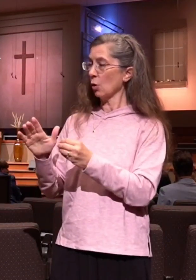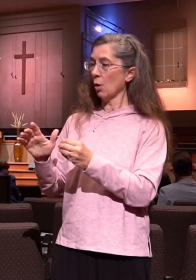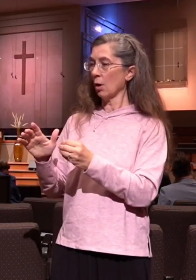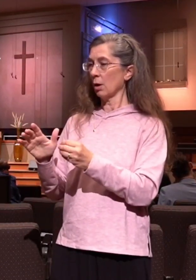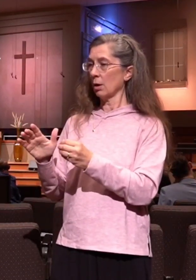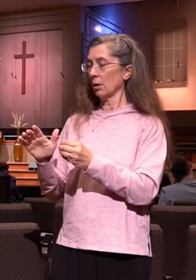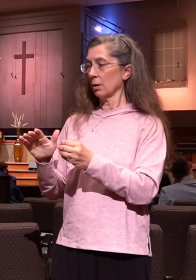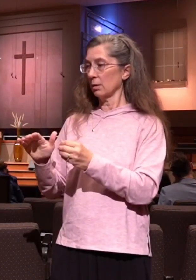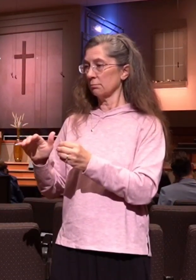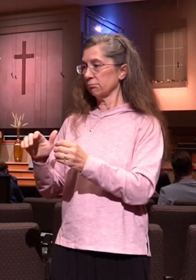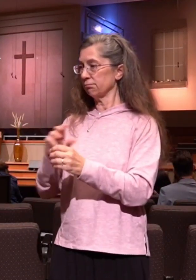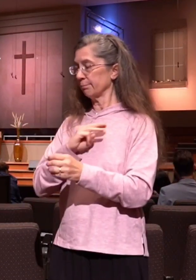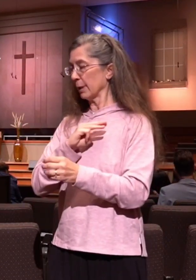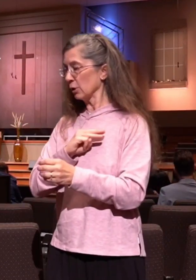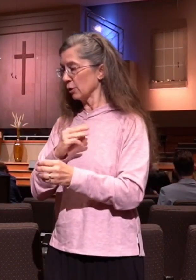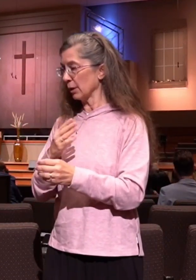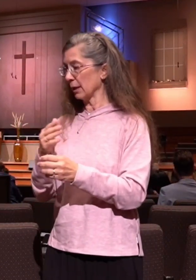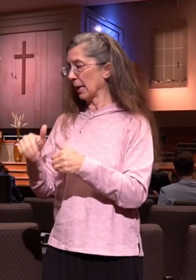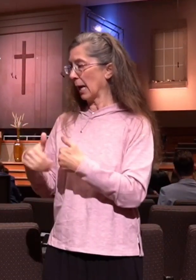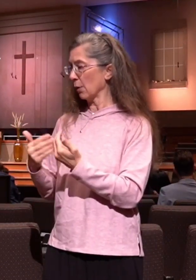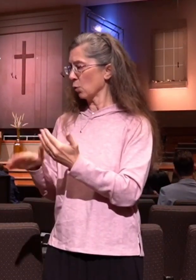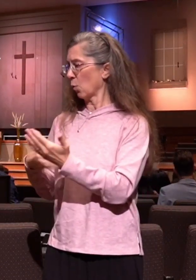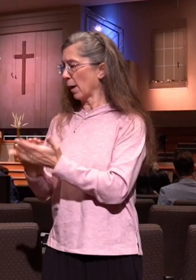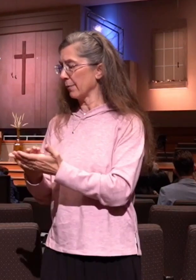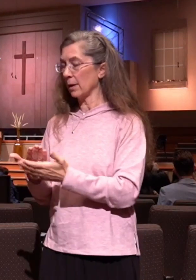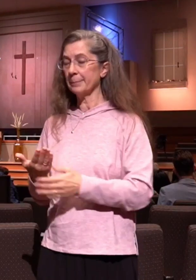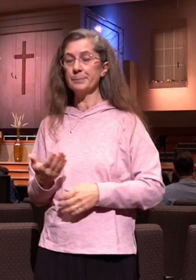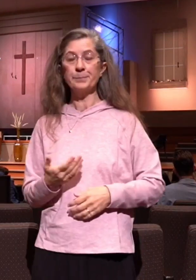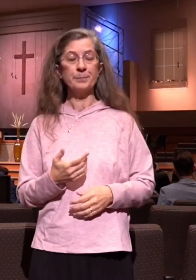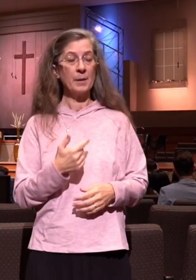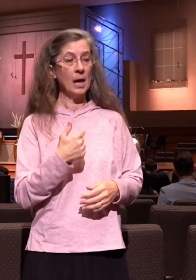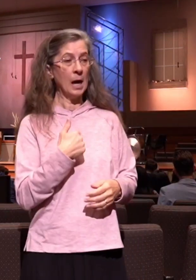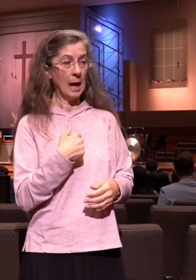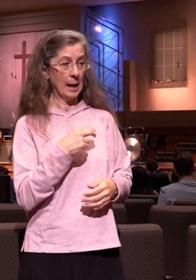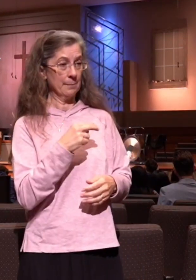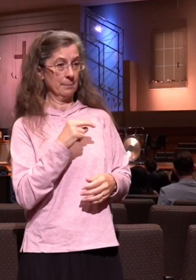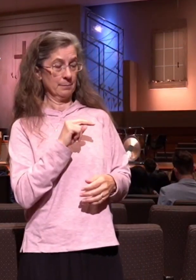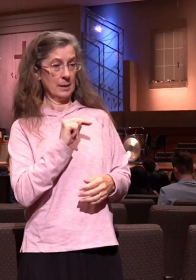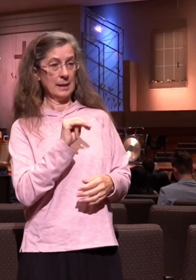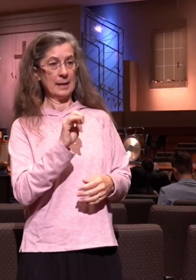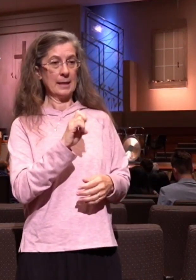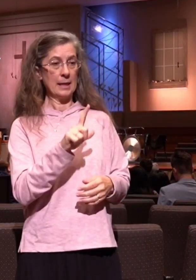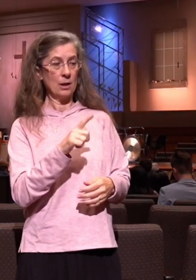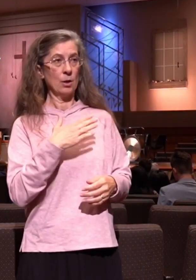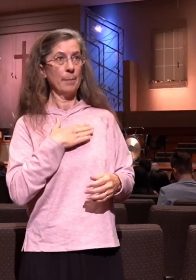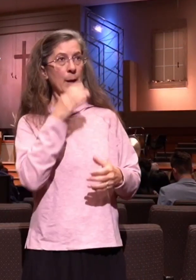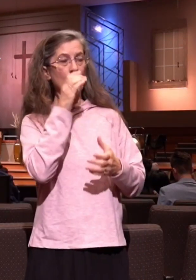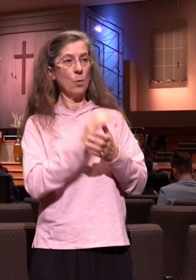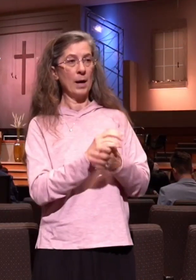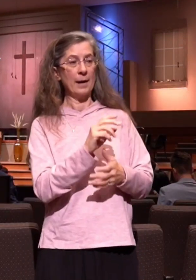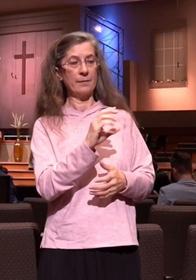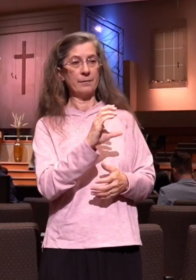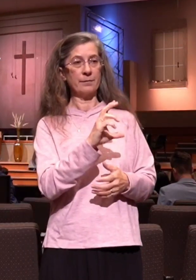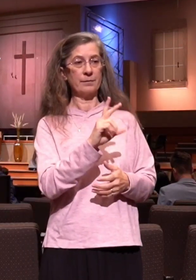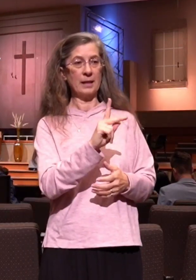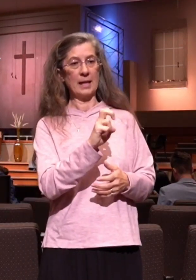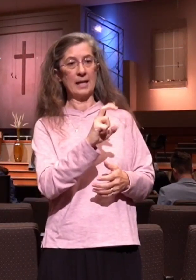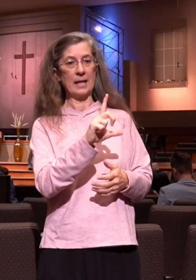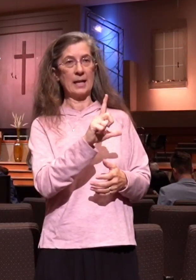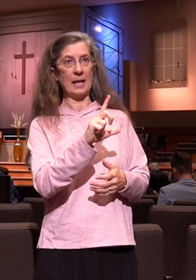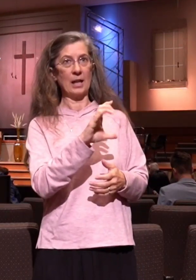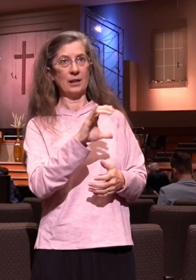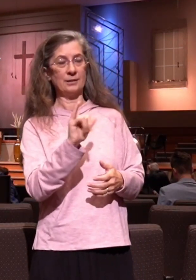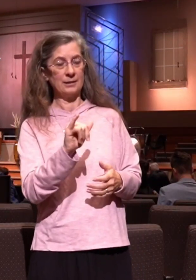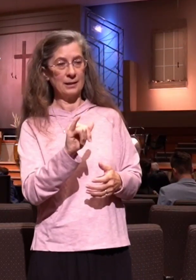and how the Lord brought you to Taiwan? So I am Neil, my wife Kelsey, formerly Kelsey Cavanis, if you're familiar